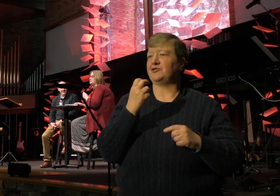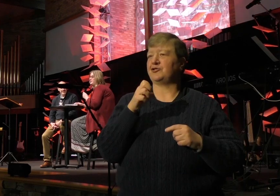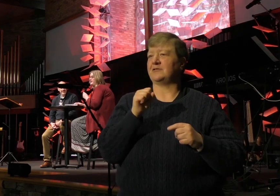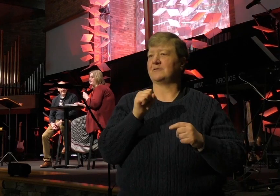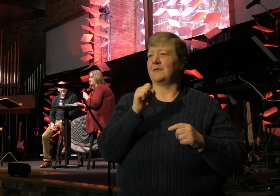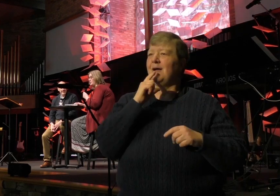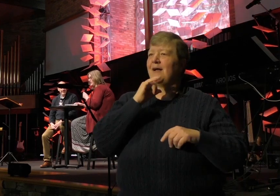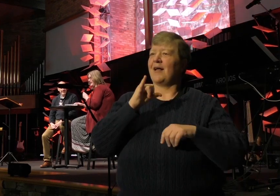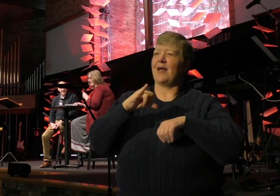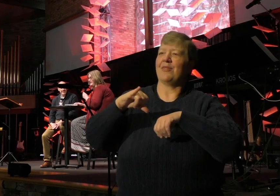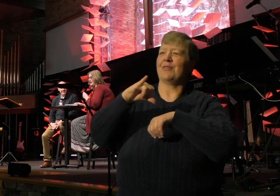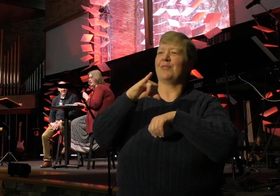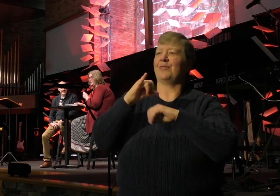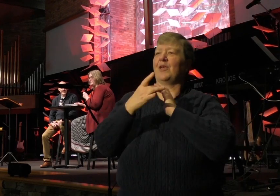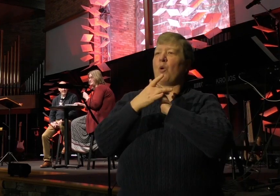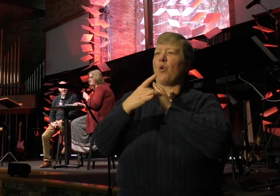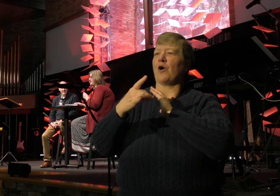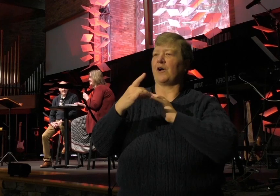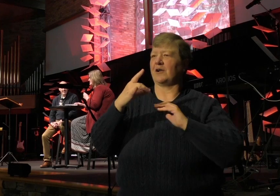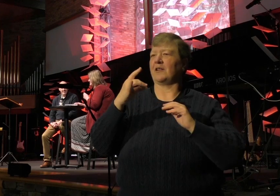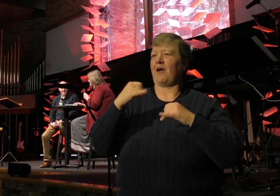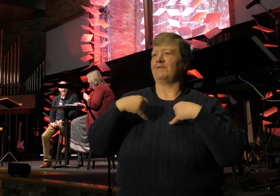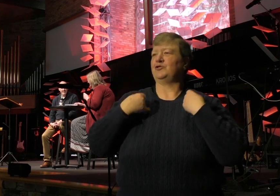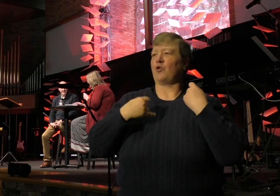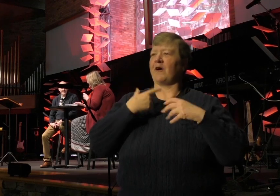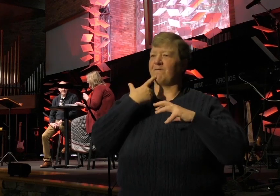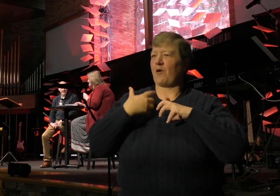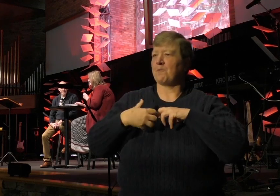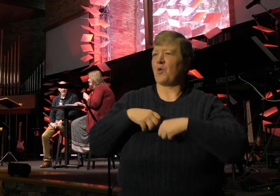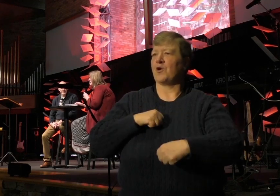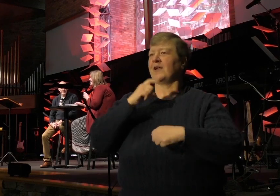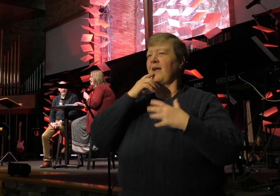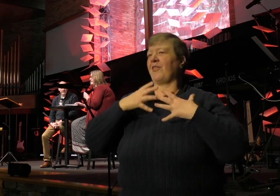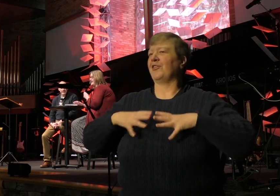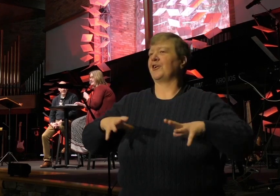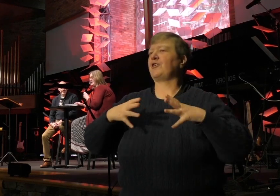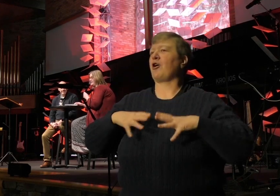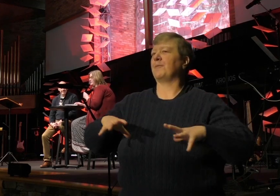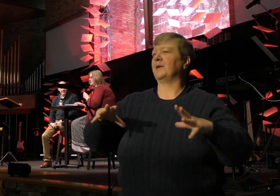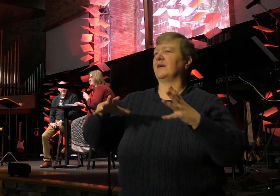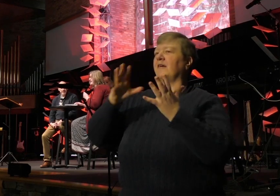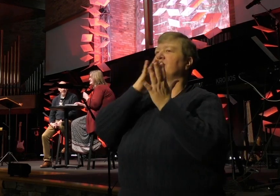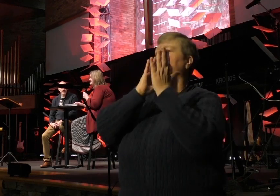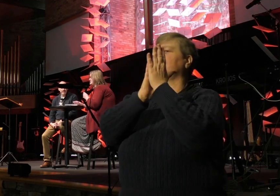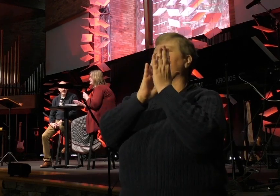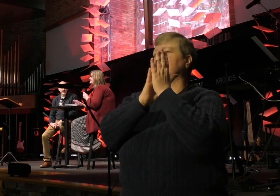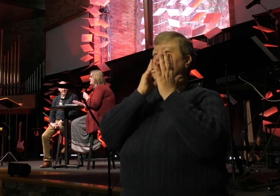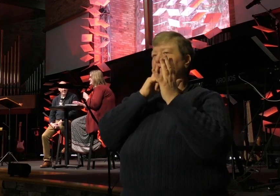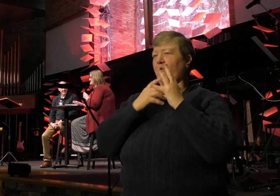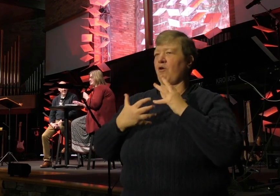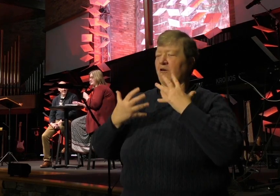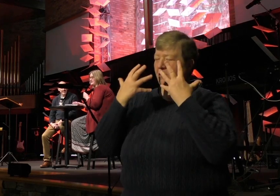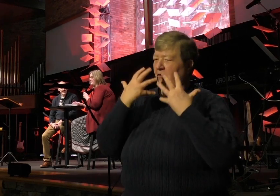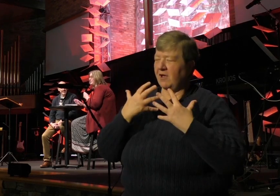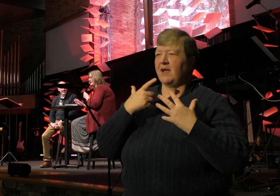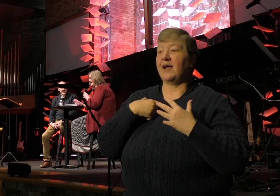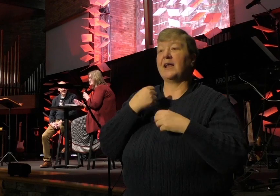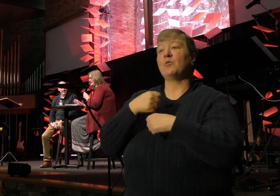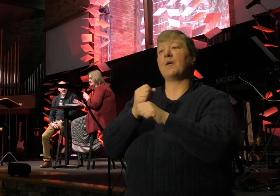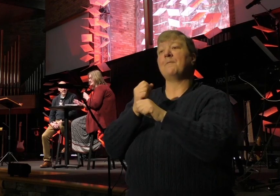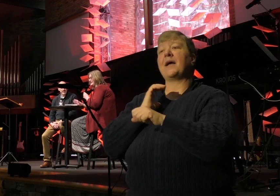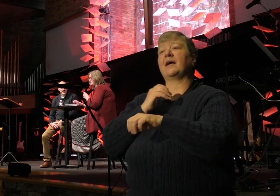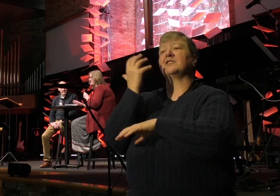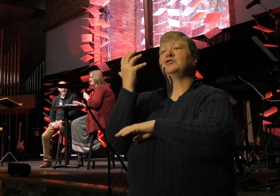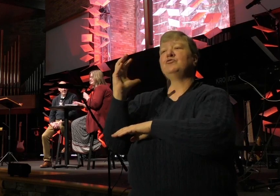oil of joy for mourning and the garment of praise for the spirit of heaviness, and that he will make us as trees of righteousness and